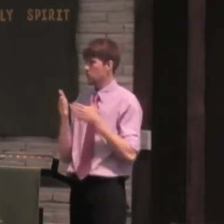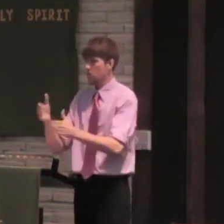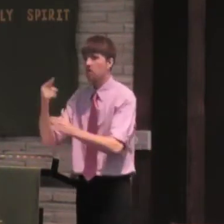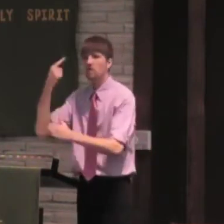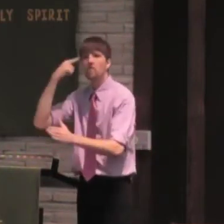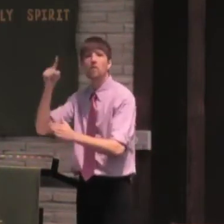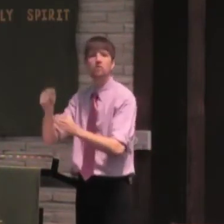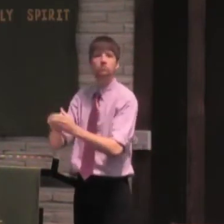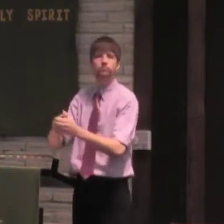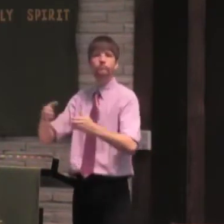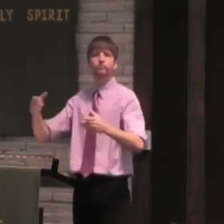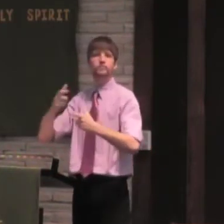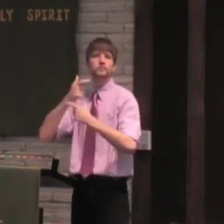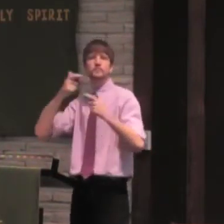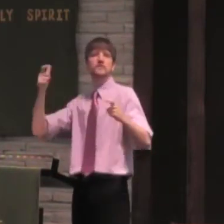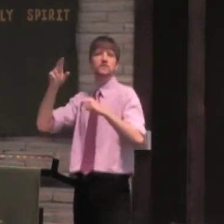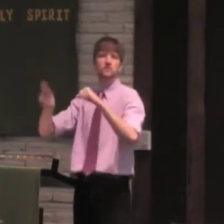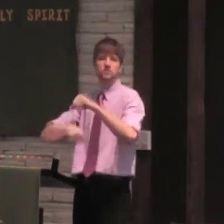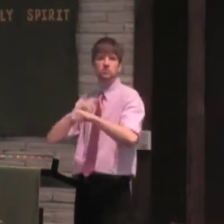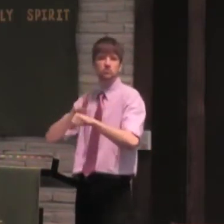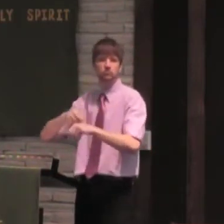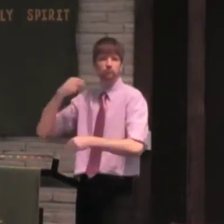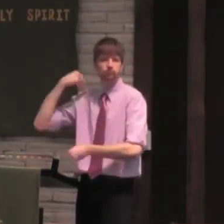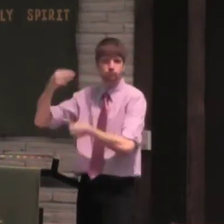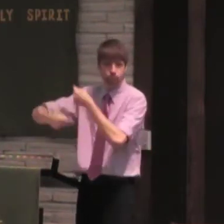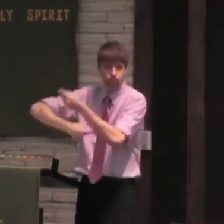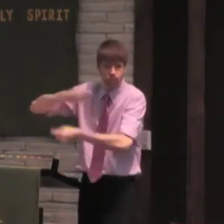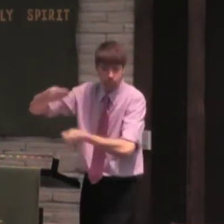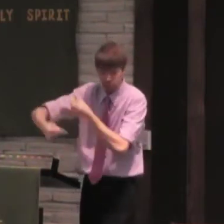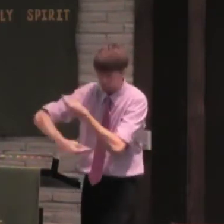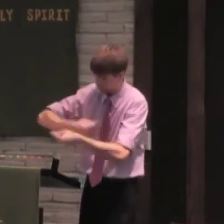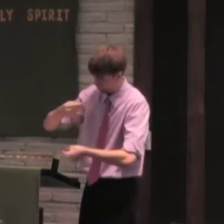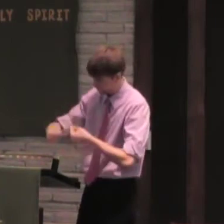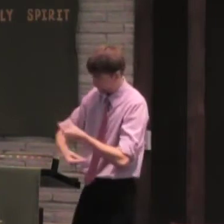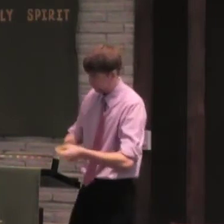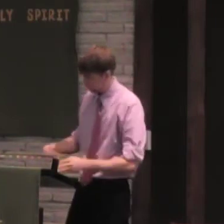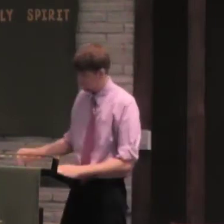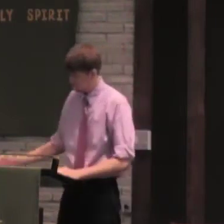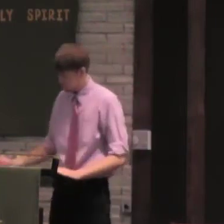provide another way for his kingdom to grow into a great nation.